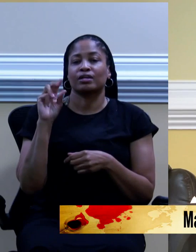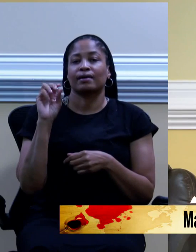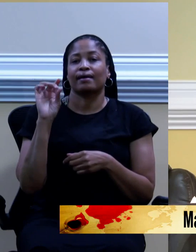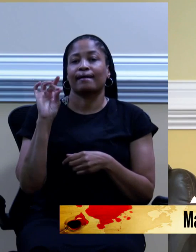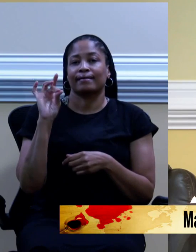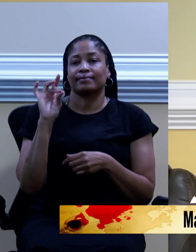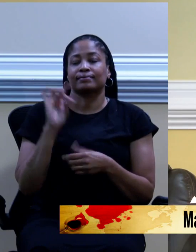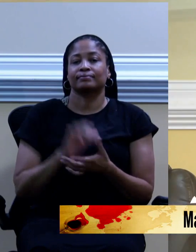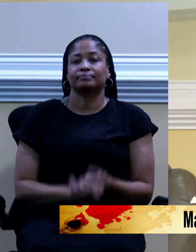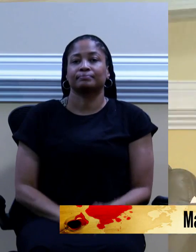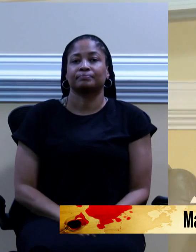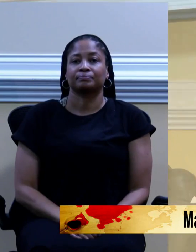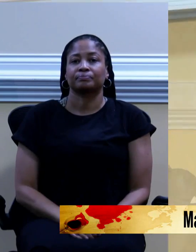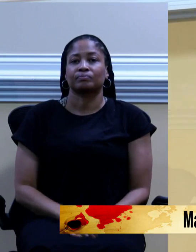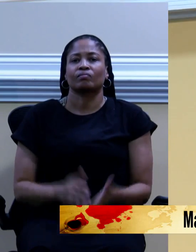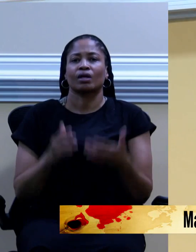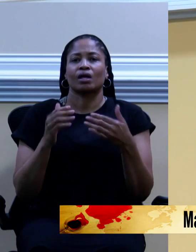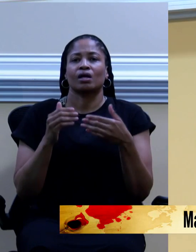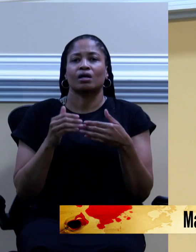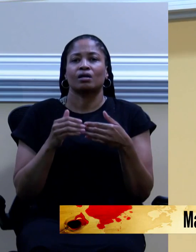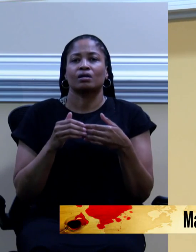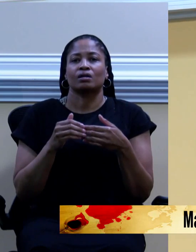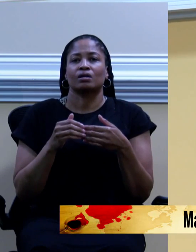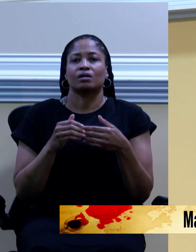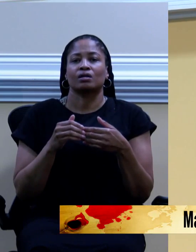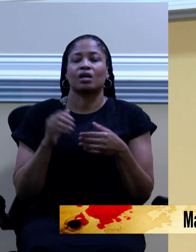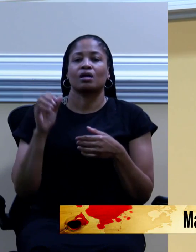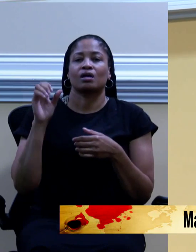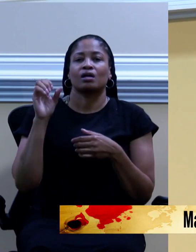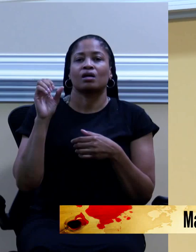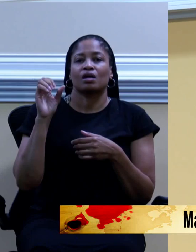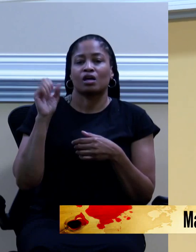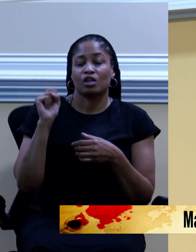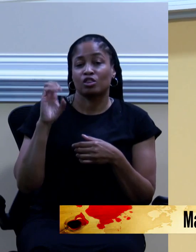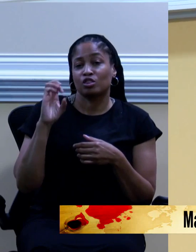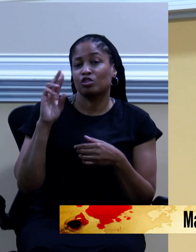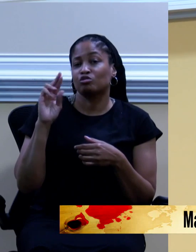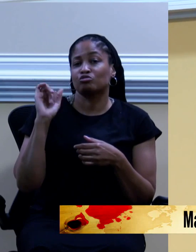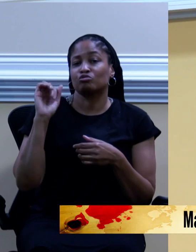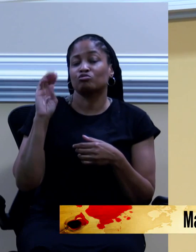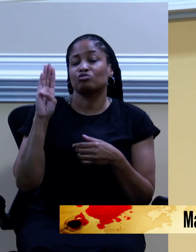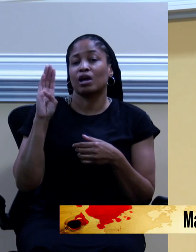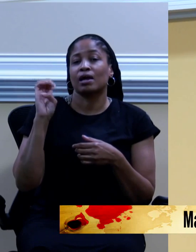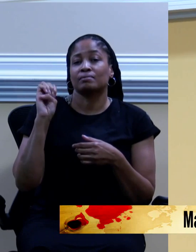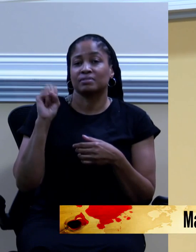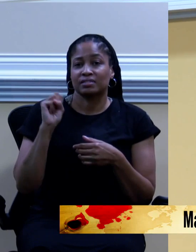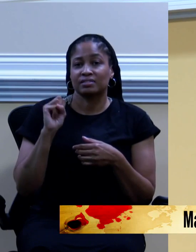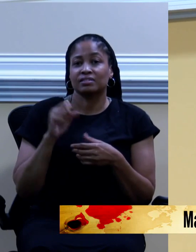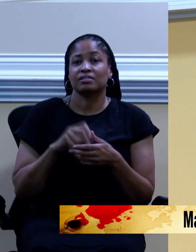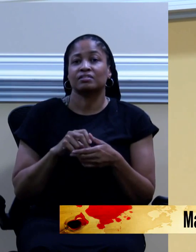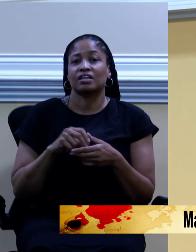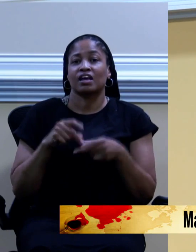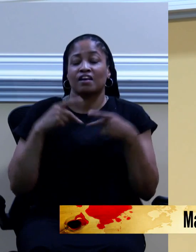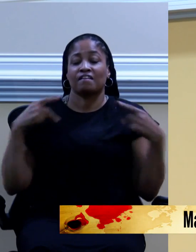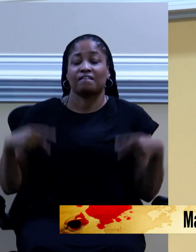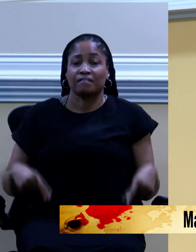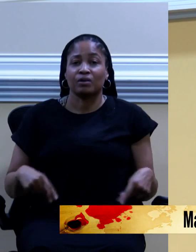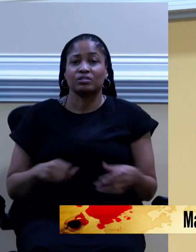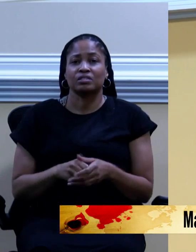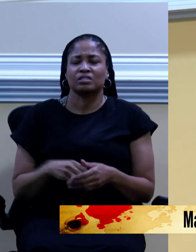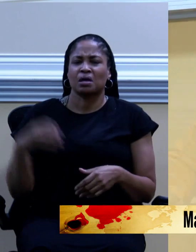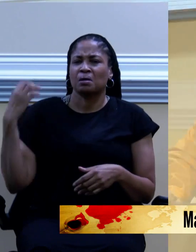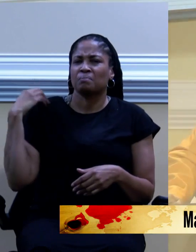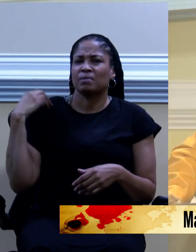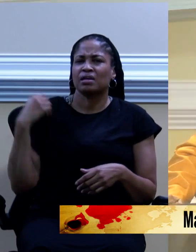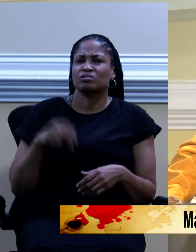38. Okay, go ahead. Then certain of the scribes and of the Pharisees answered, saying, Master, we will see a sign from thee. Now, they wanted